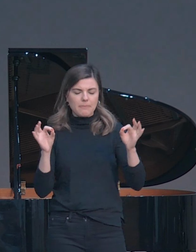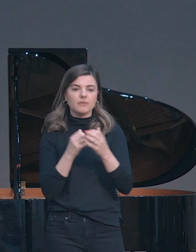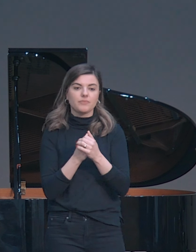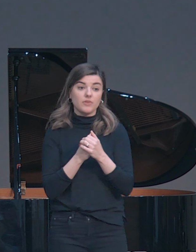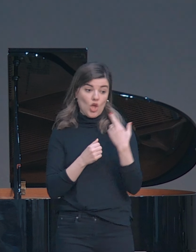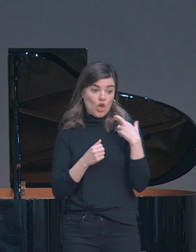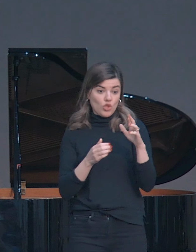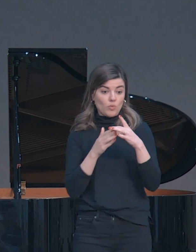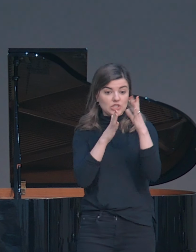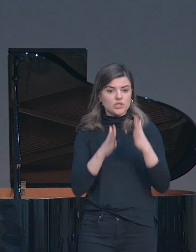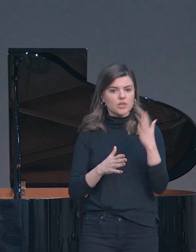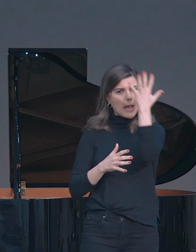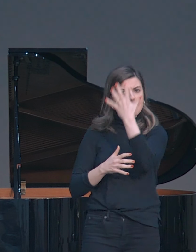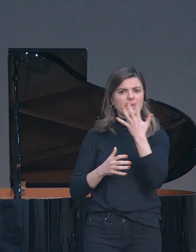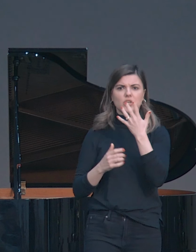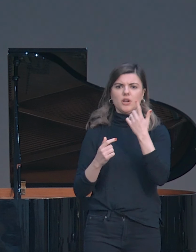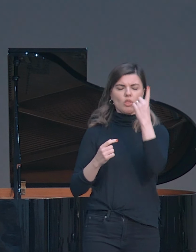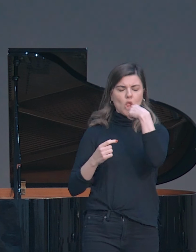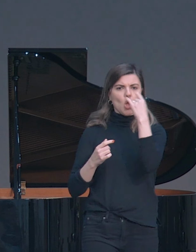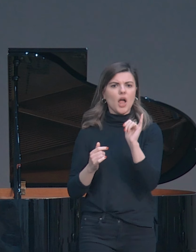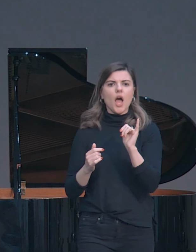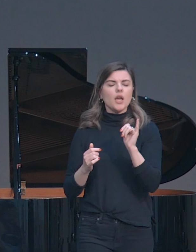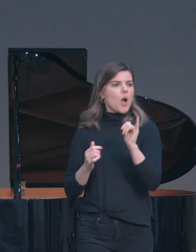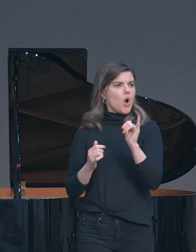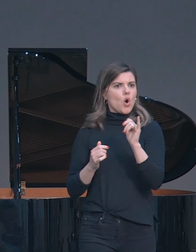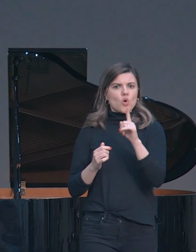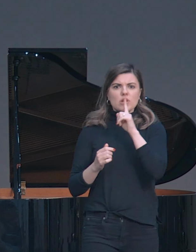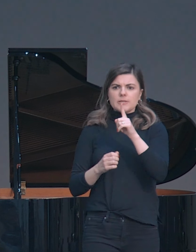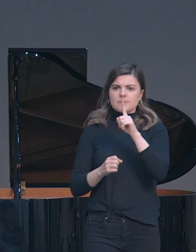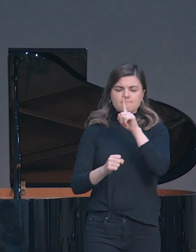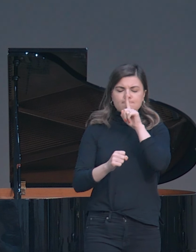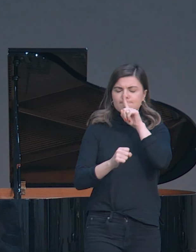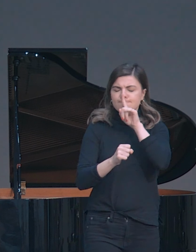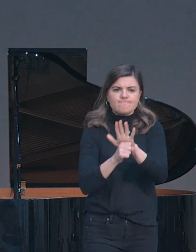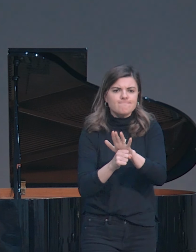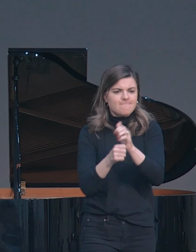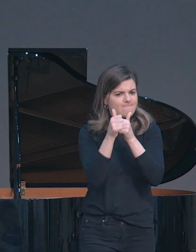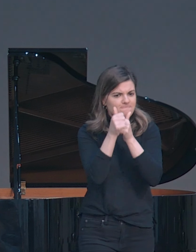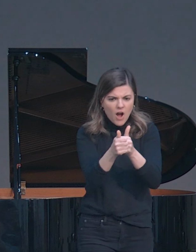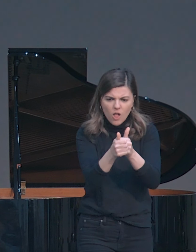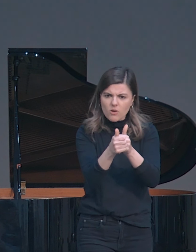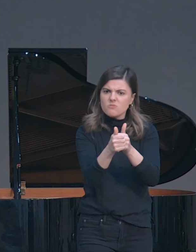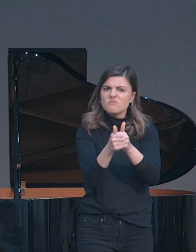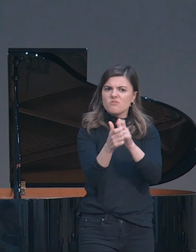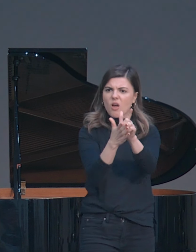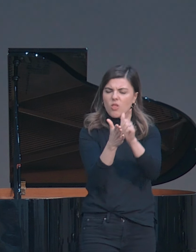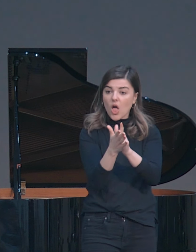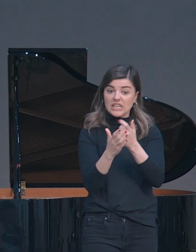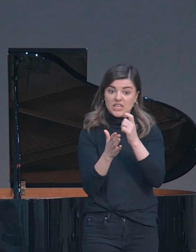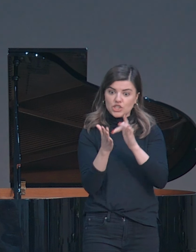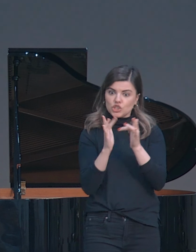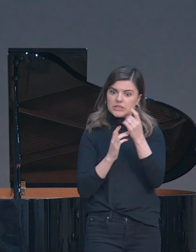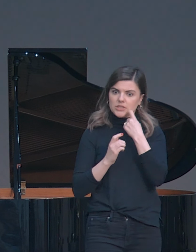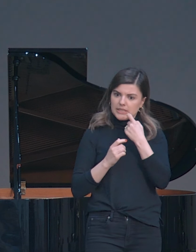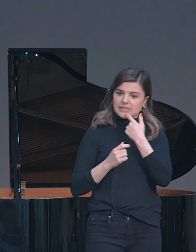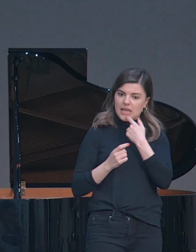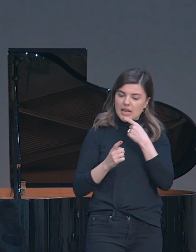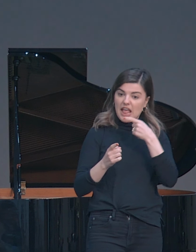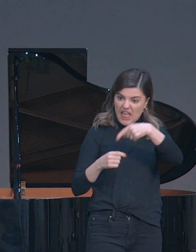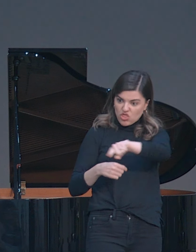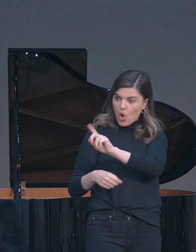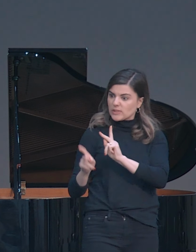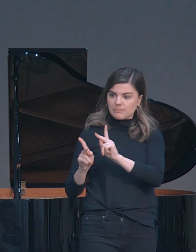leaders appeared to be the most strident followers of the Mosaic law, and Jesus had just said that they